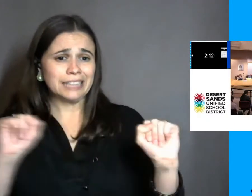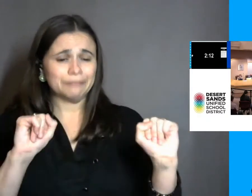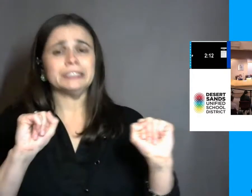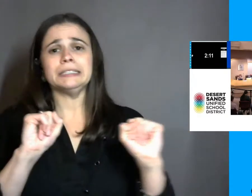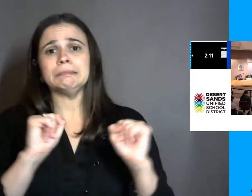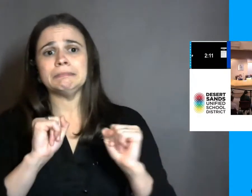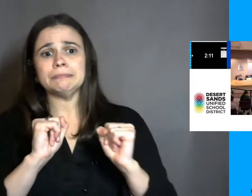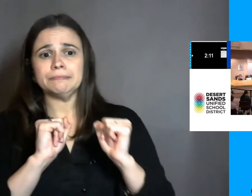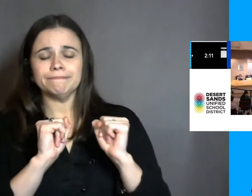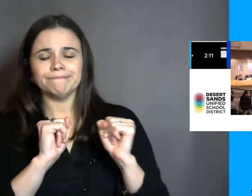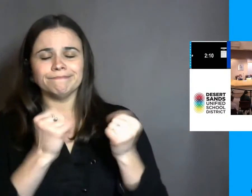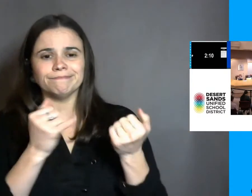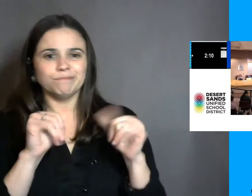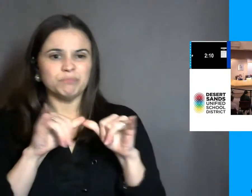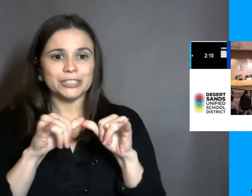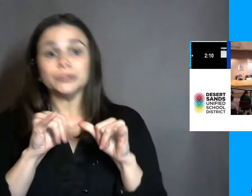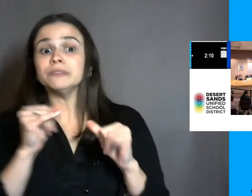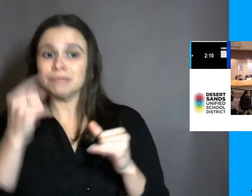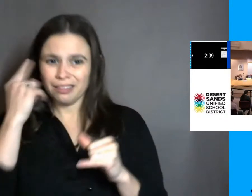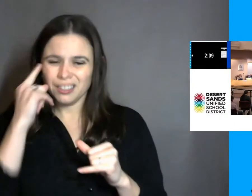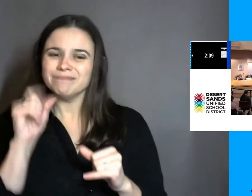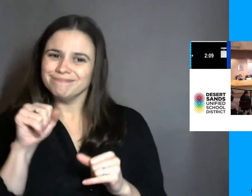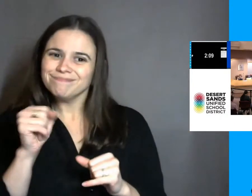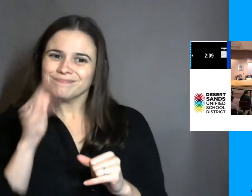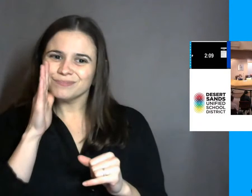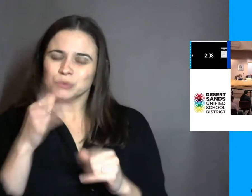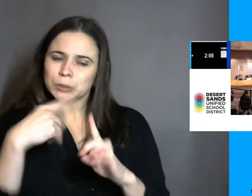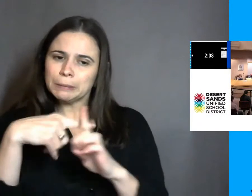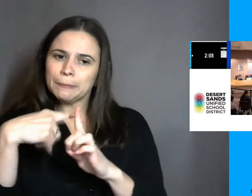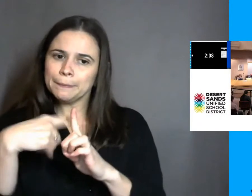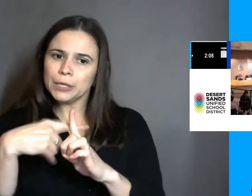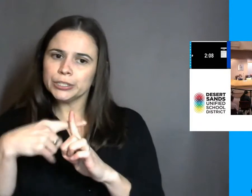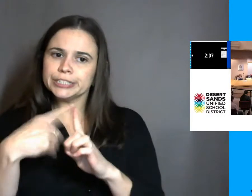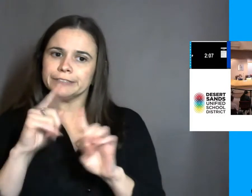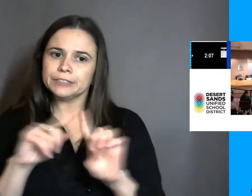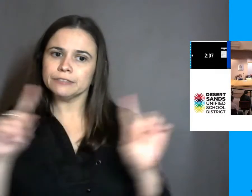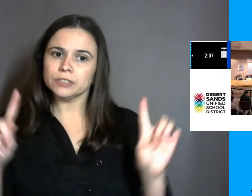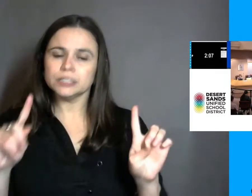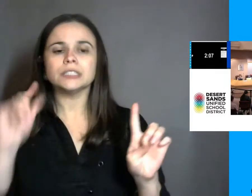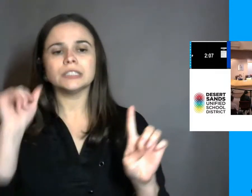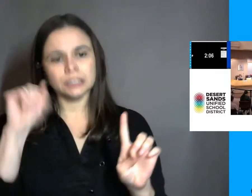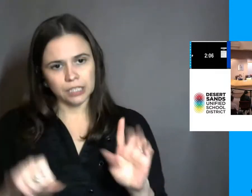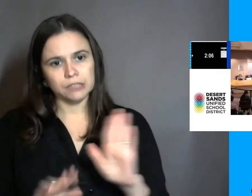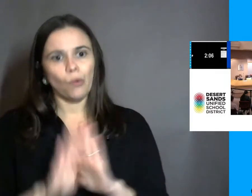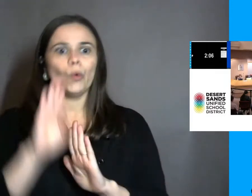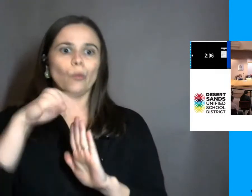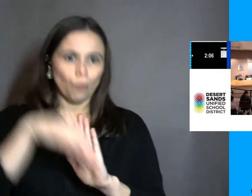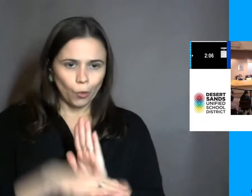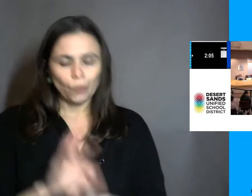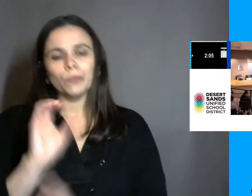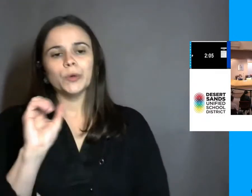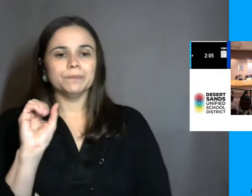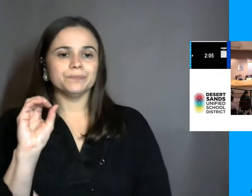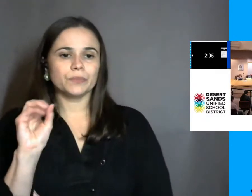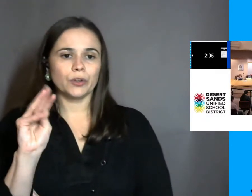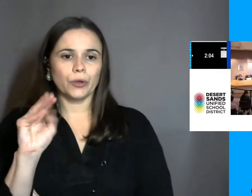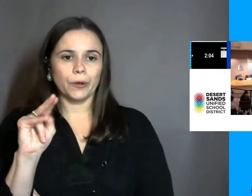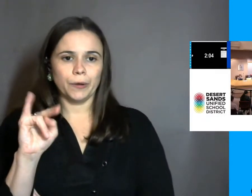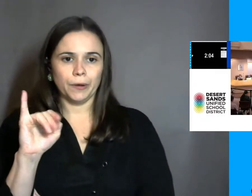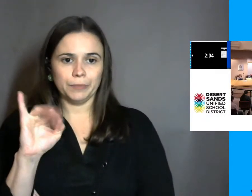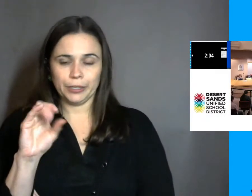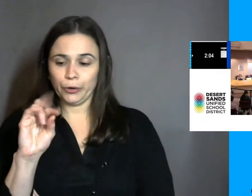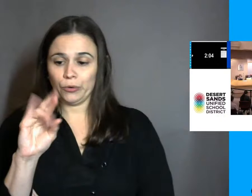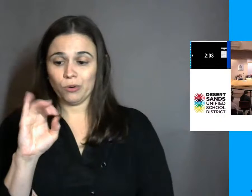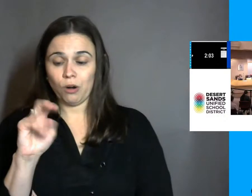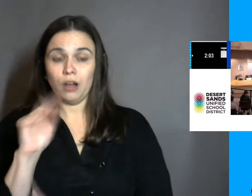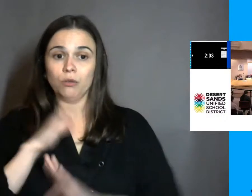say they have made a positive difference. Although there have been spikes with the Omicron variant, it is a relief to hear the numbers are